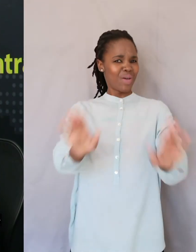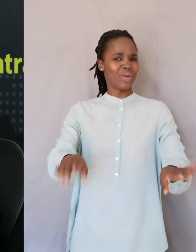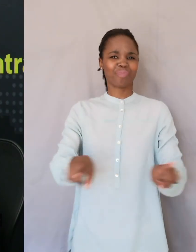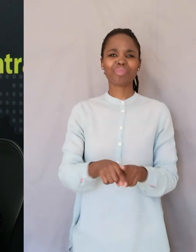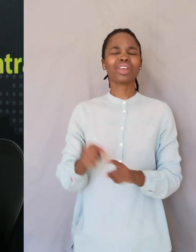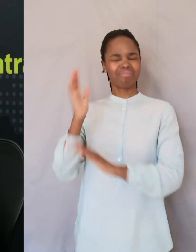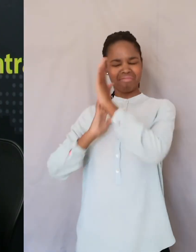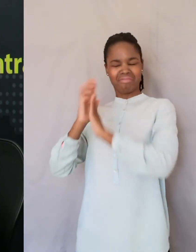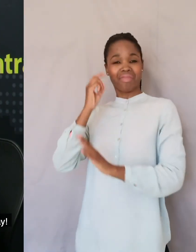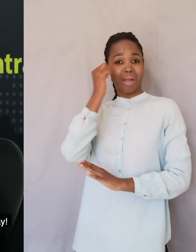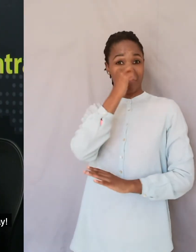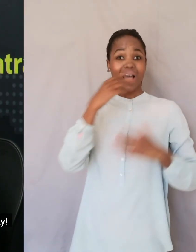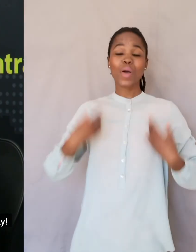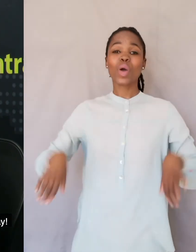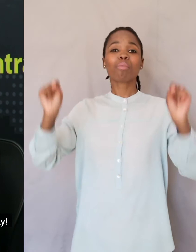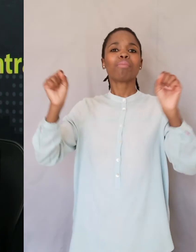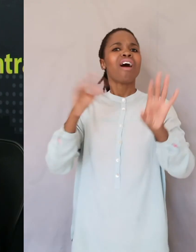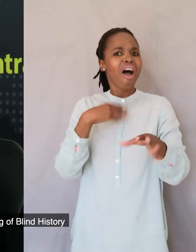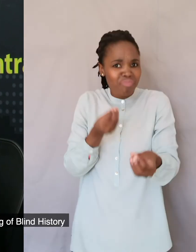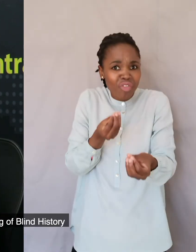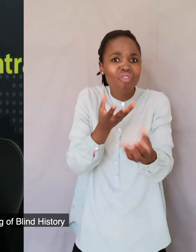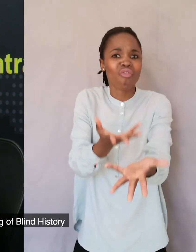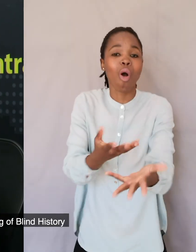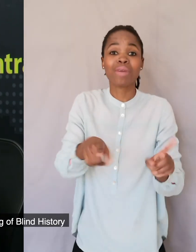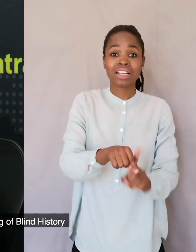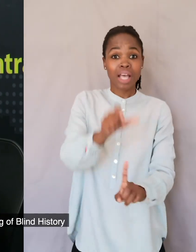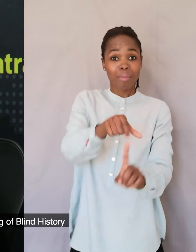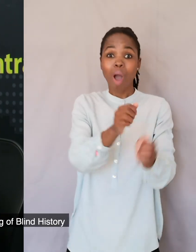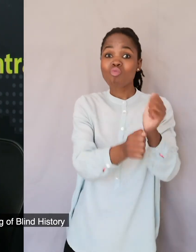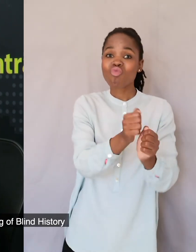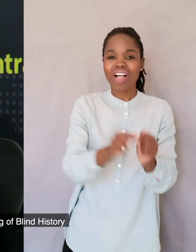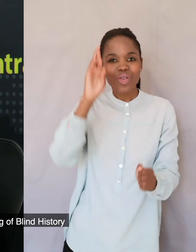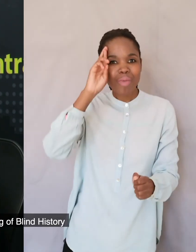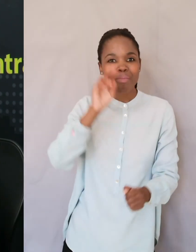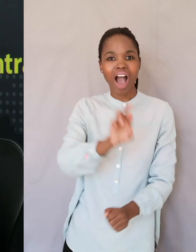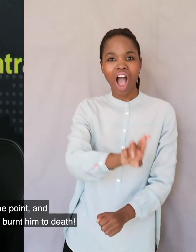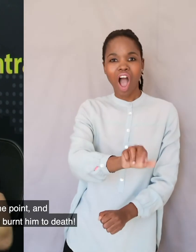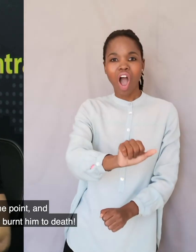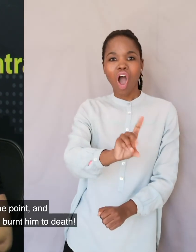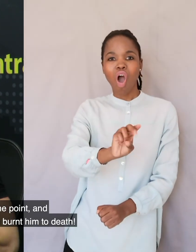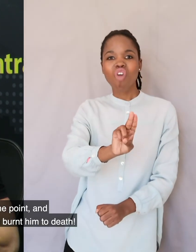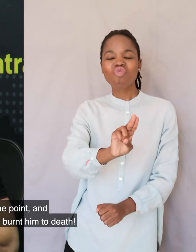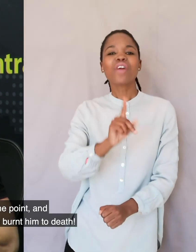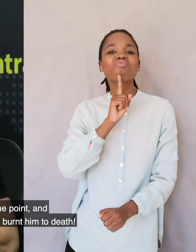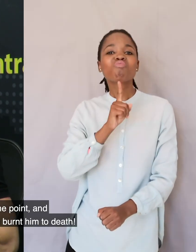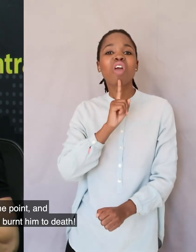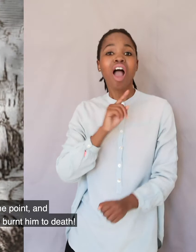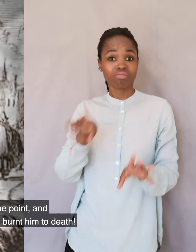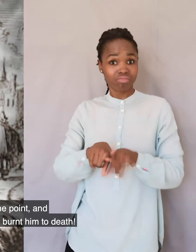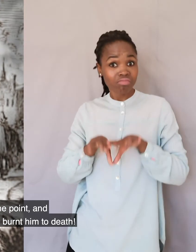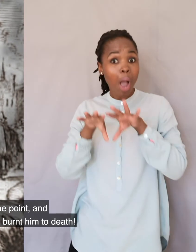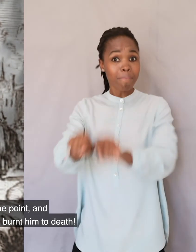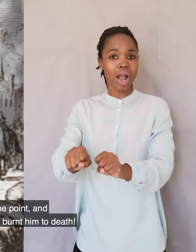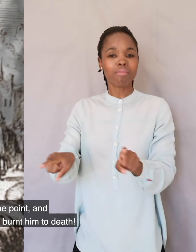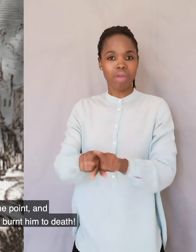Blind history. And by the way, Radu the Handsome, speaking of blind history, they captured him at some point and they